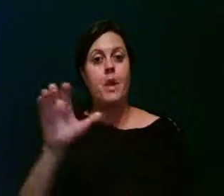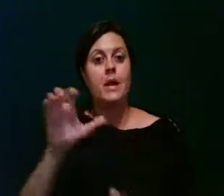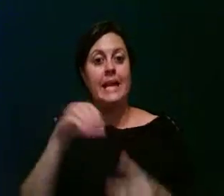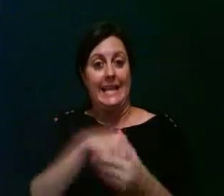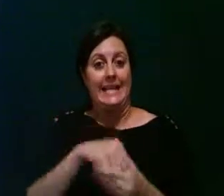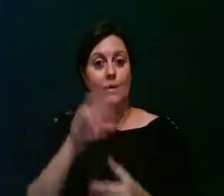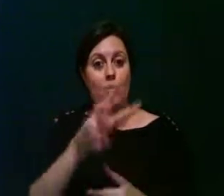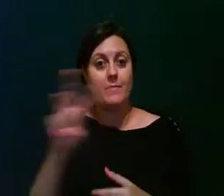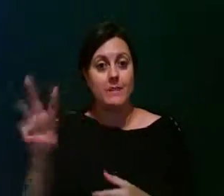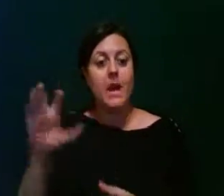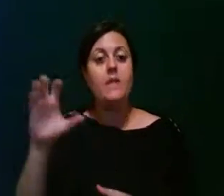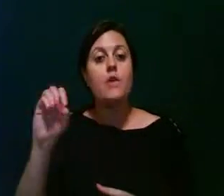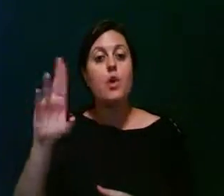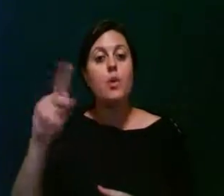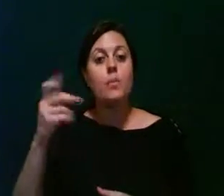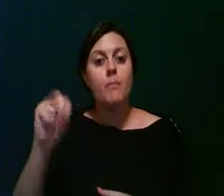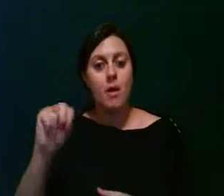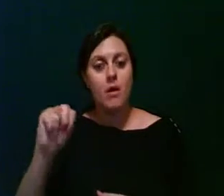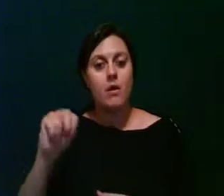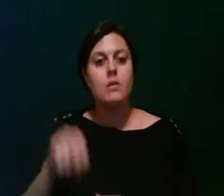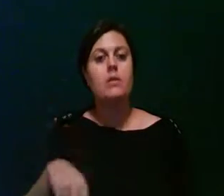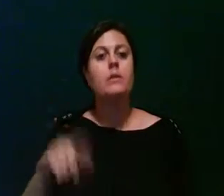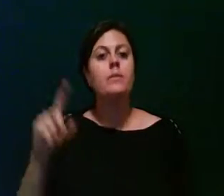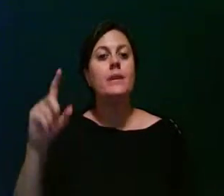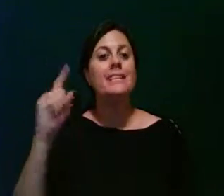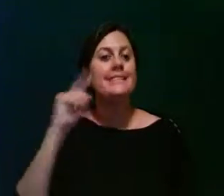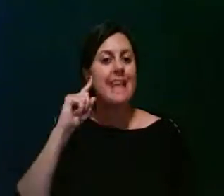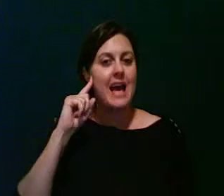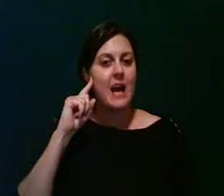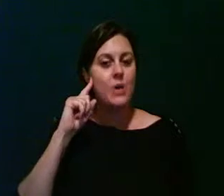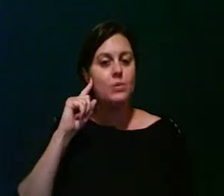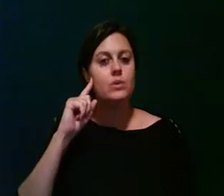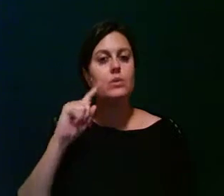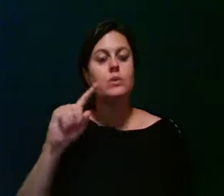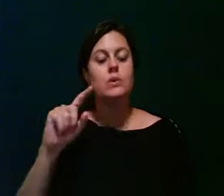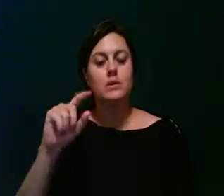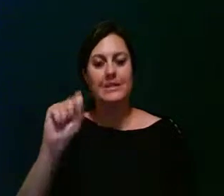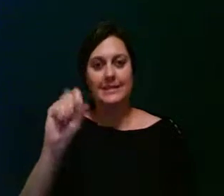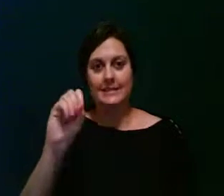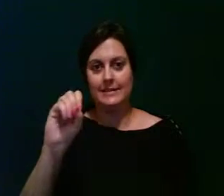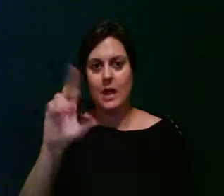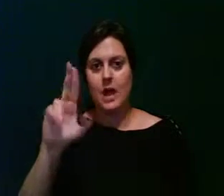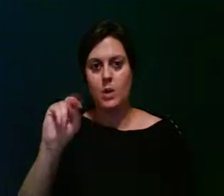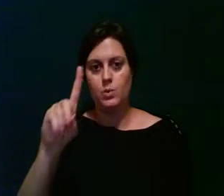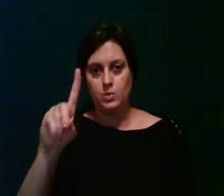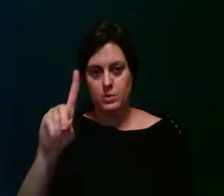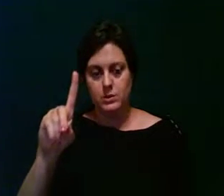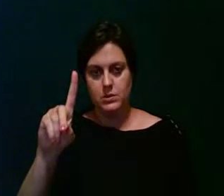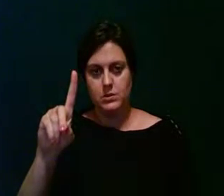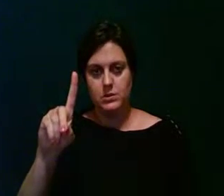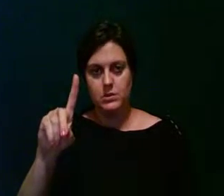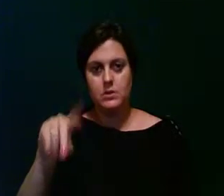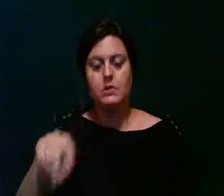coupon code is SOUND2. So it's SOUND, the number